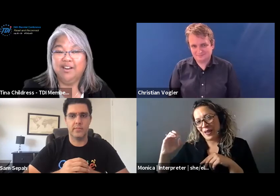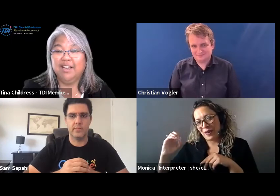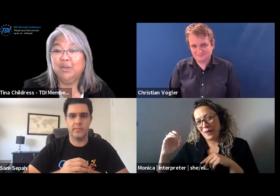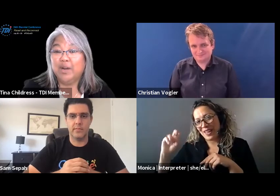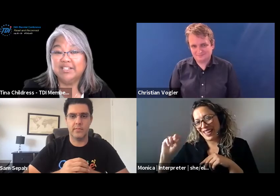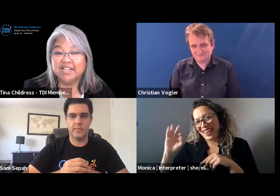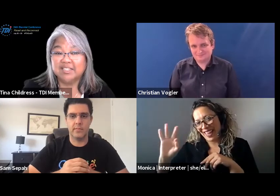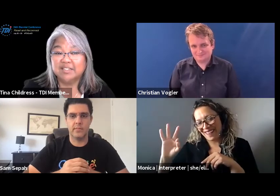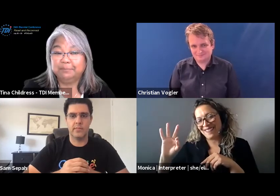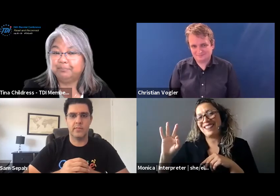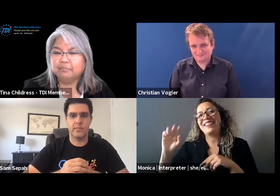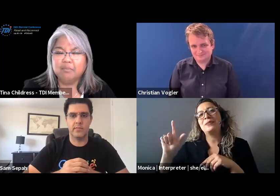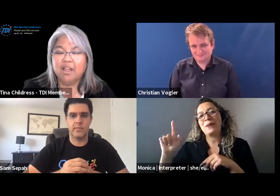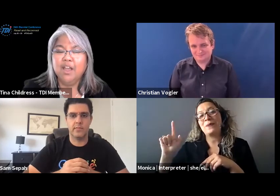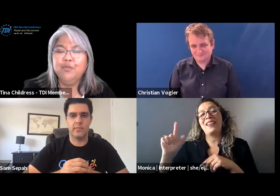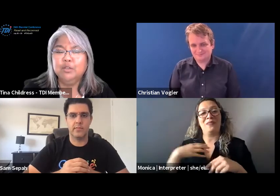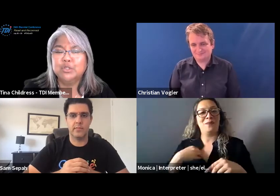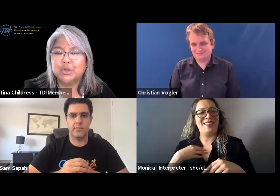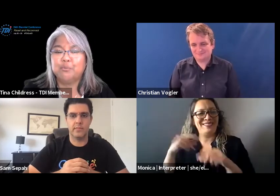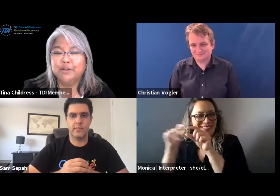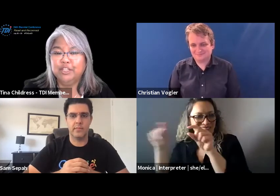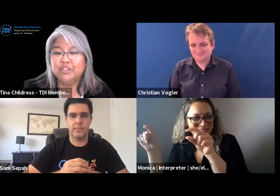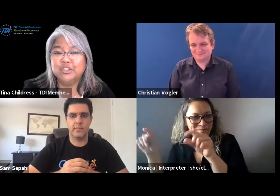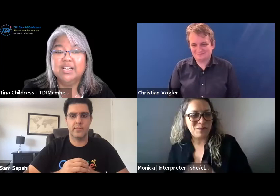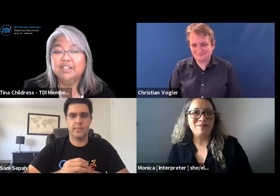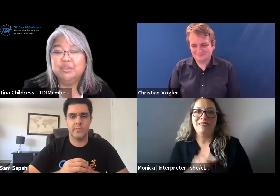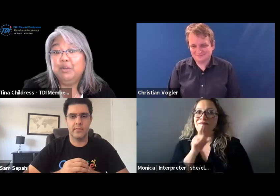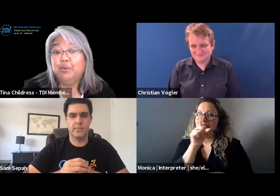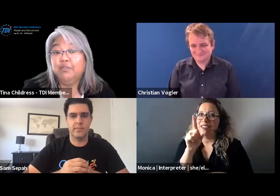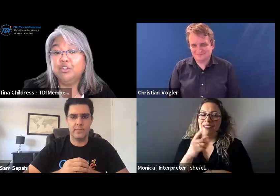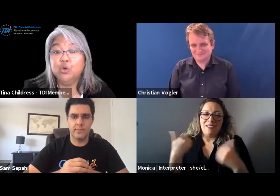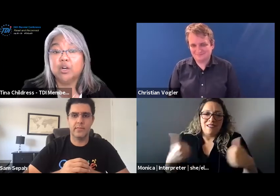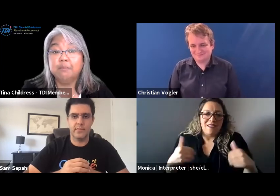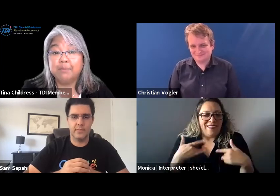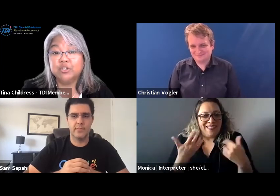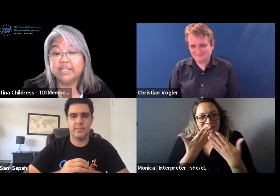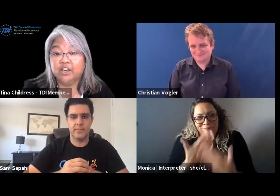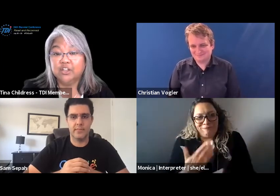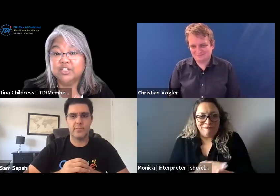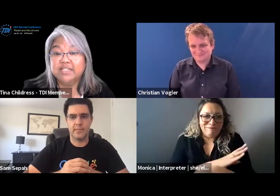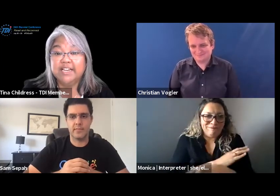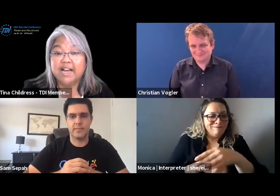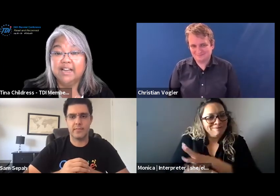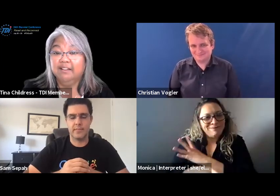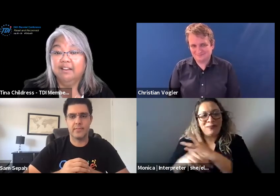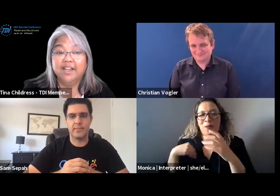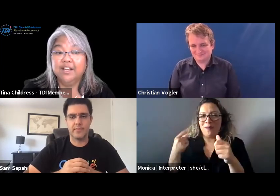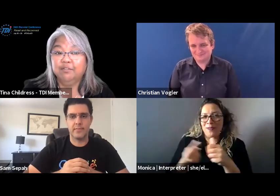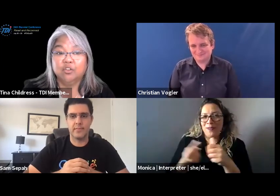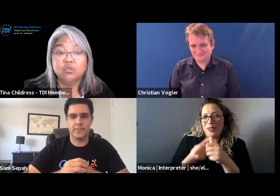CONF21 in white text. I feel so privileged to be one of the newer members at large at TDI and have learned